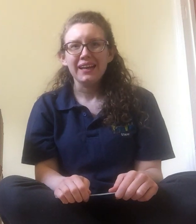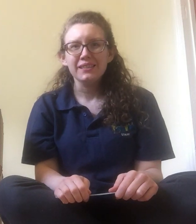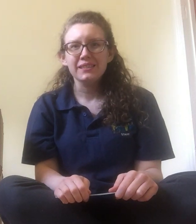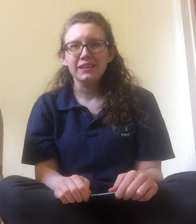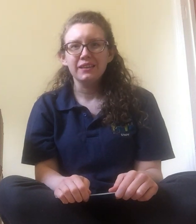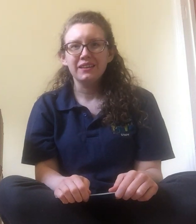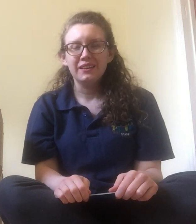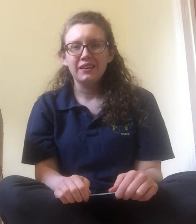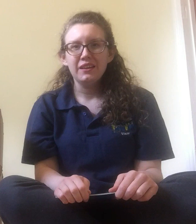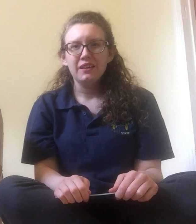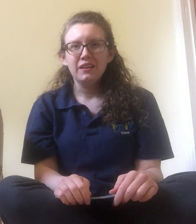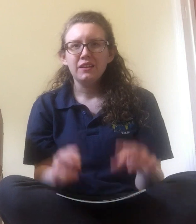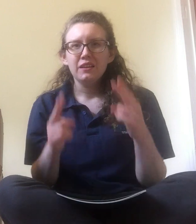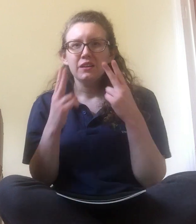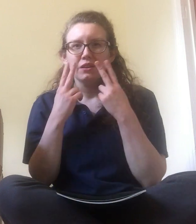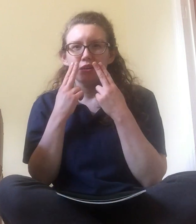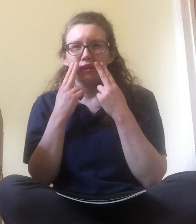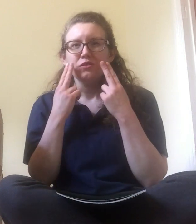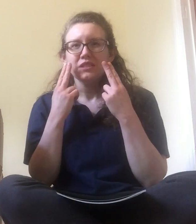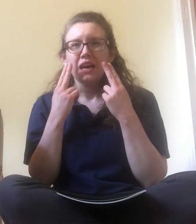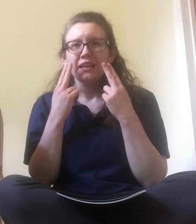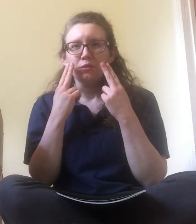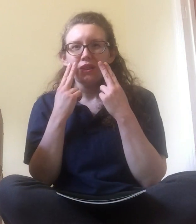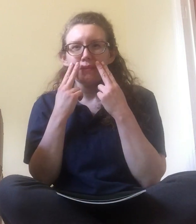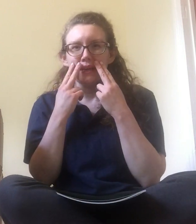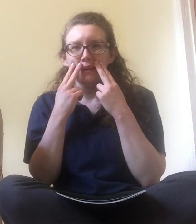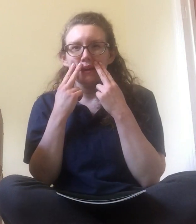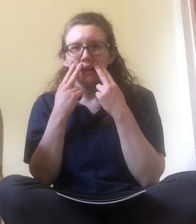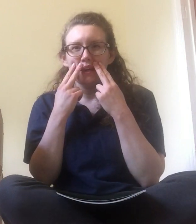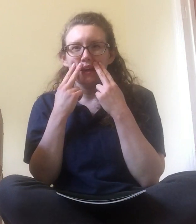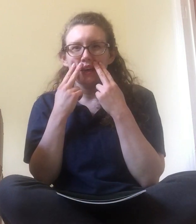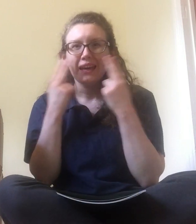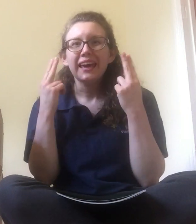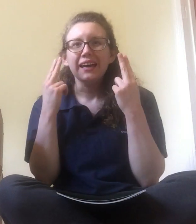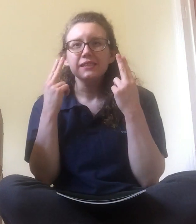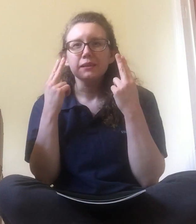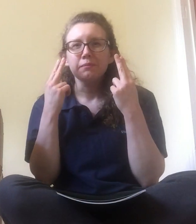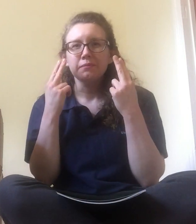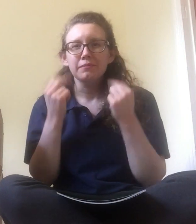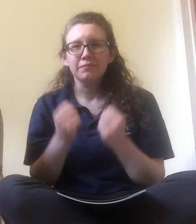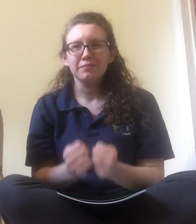cats. Can you sign with me? Cat!